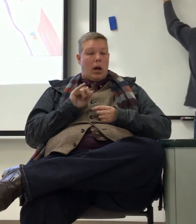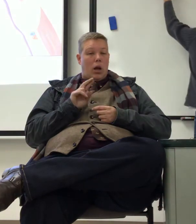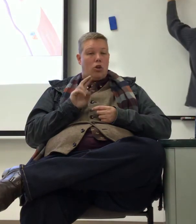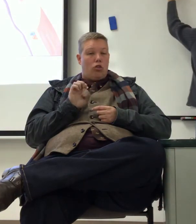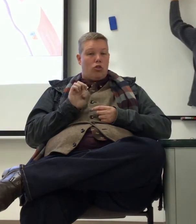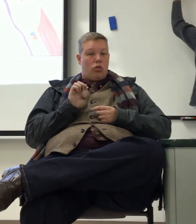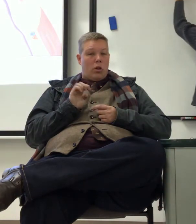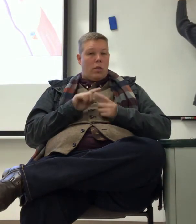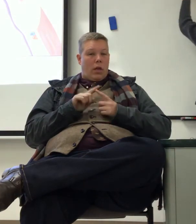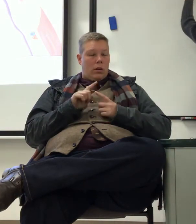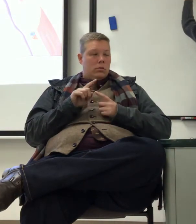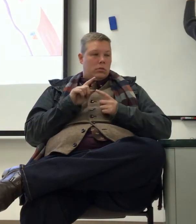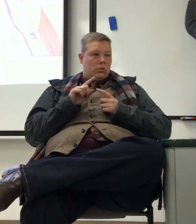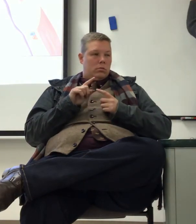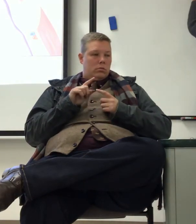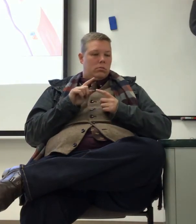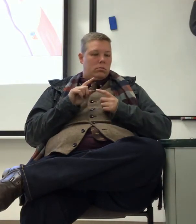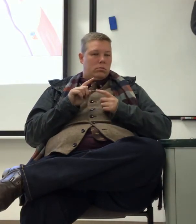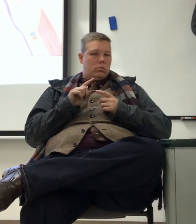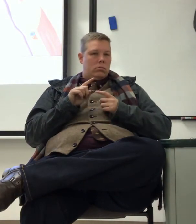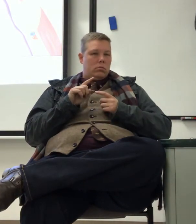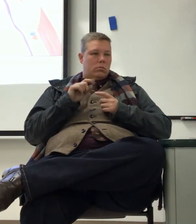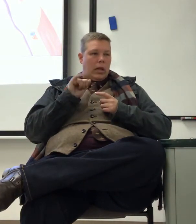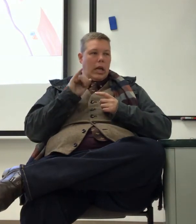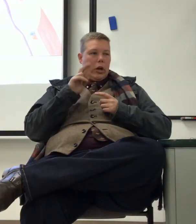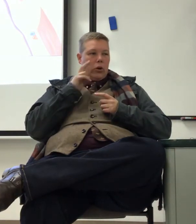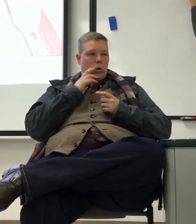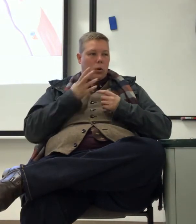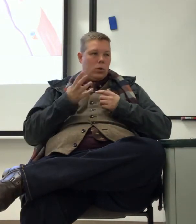active process,